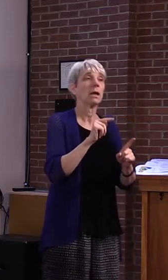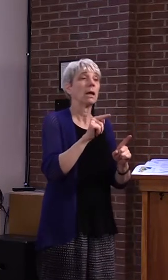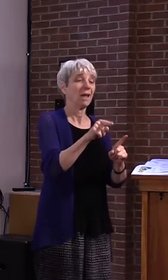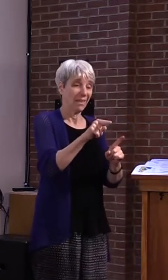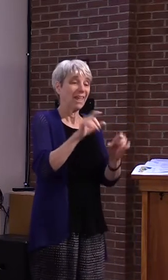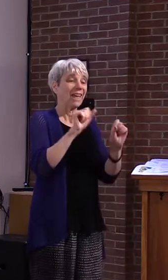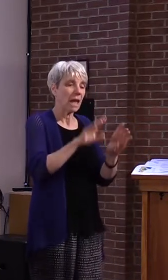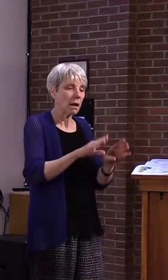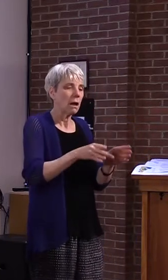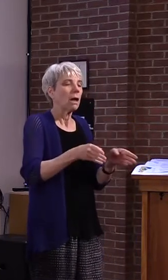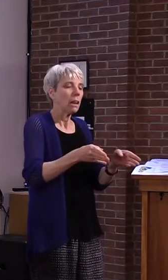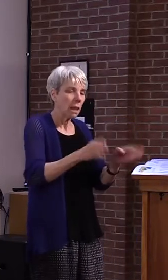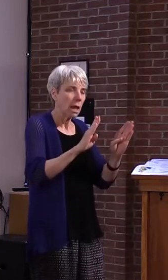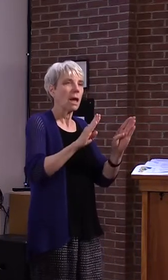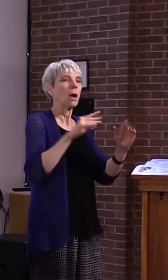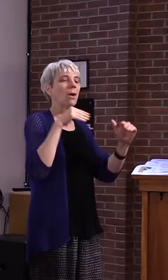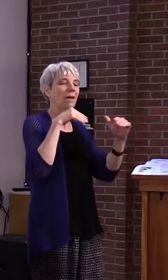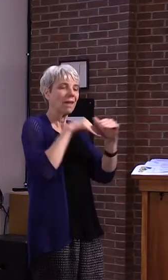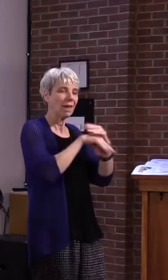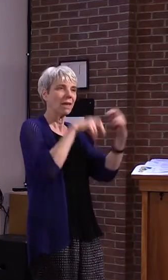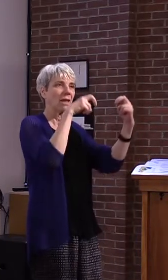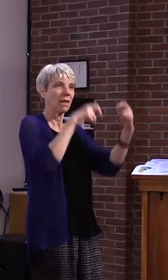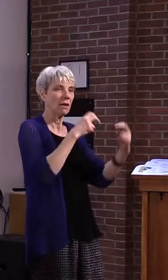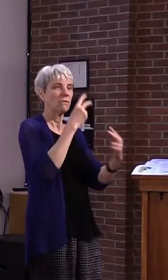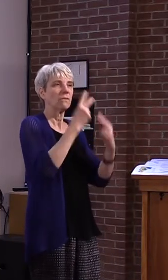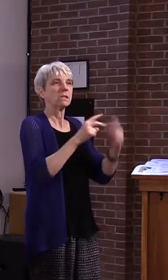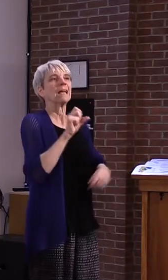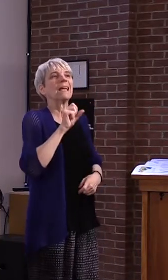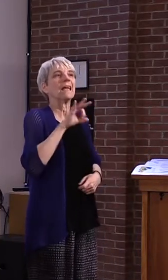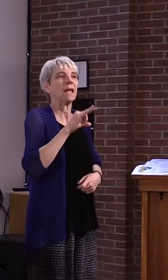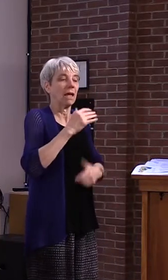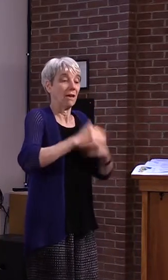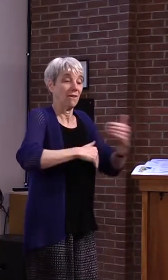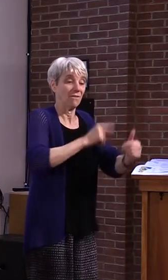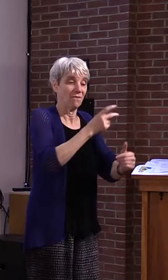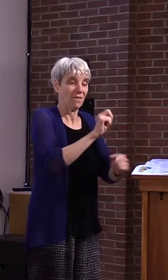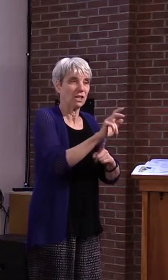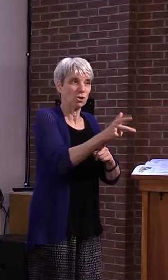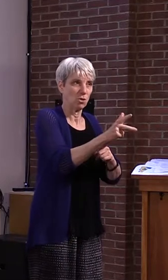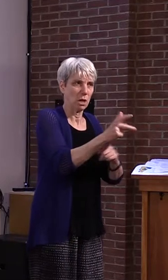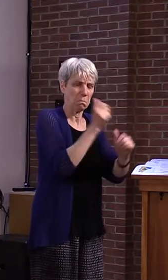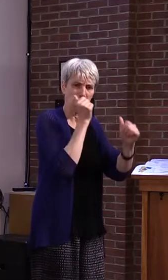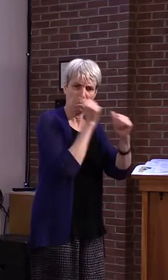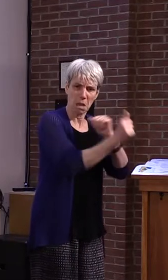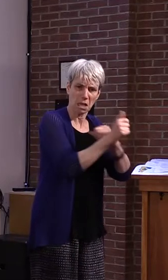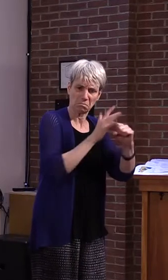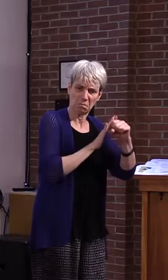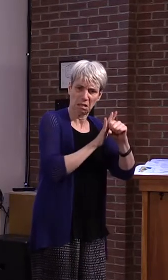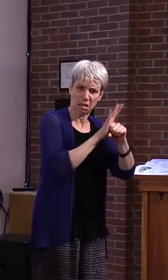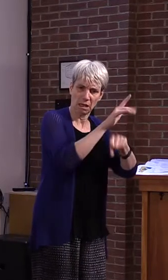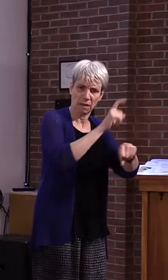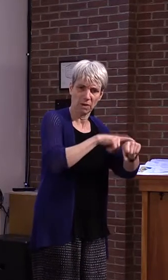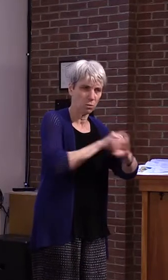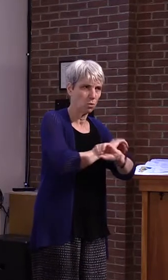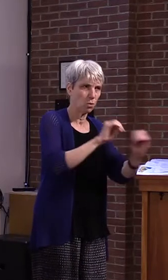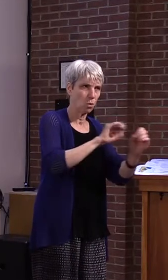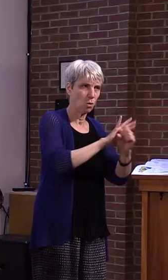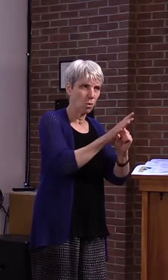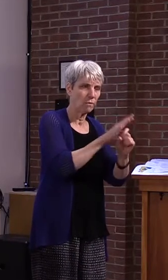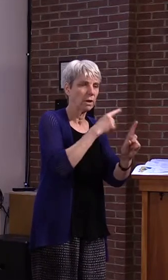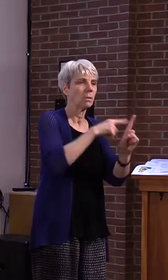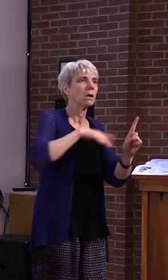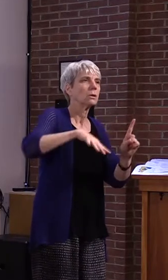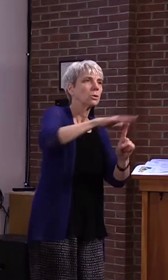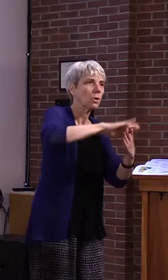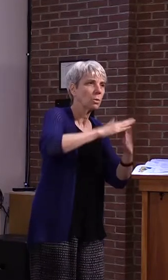which is a heartbreaking discussion and at the same time one that we're just struggling with to find the